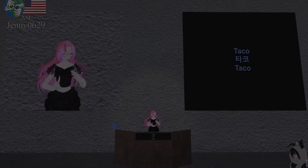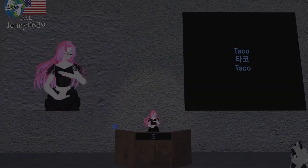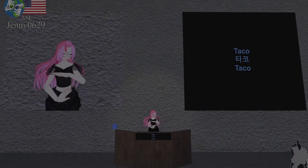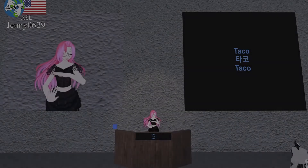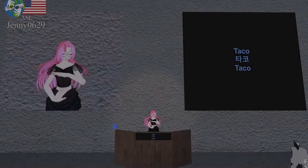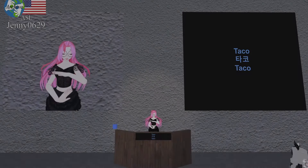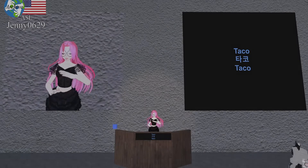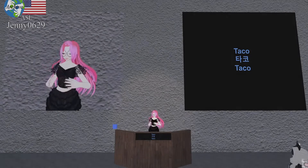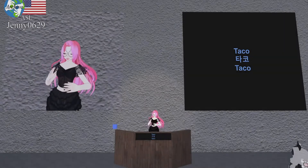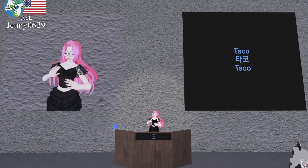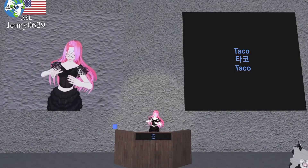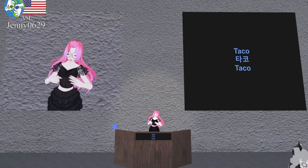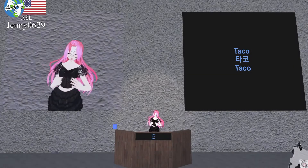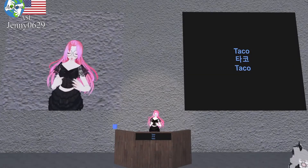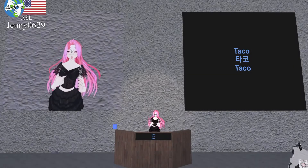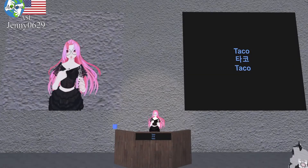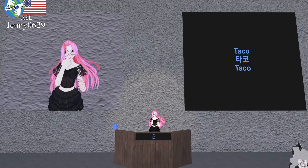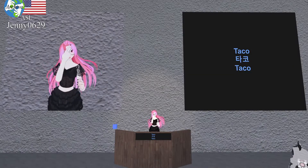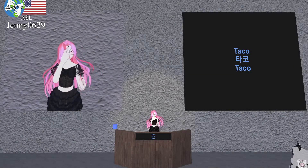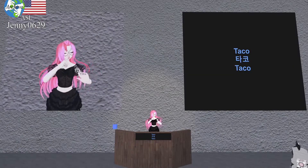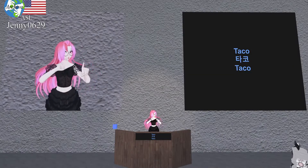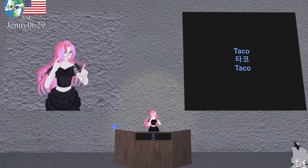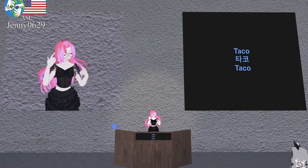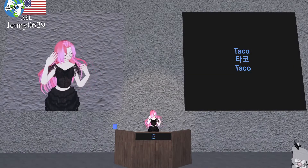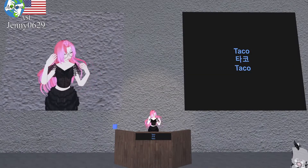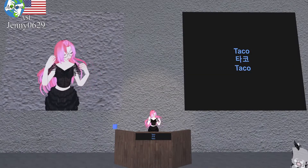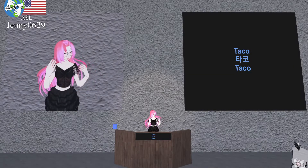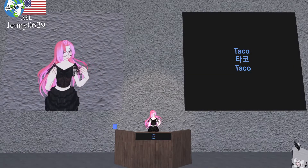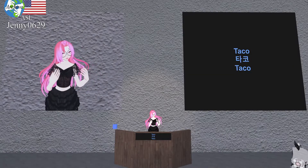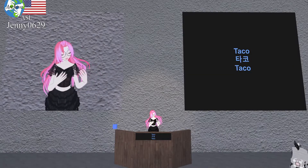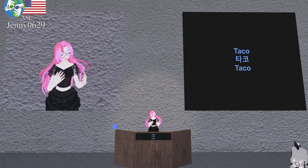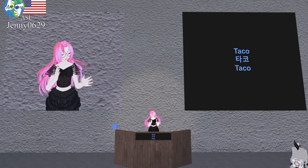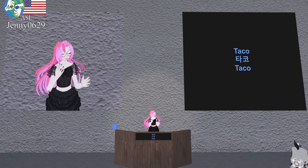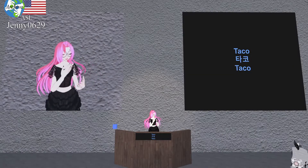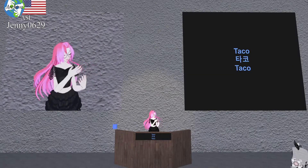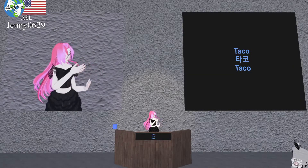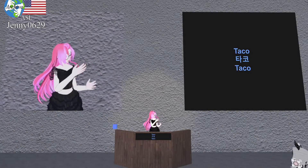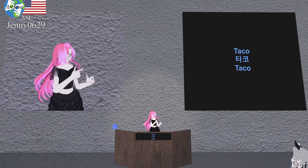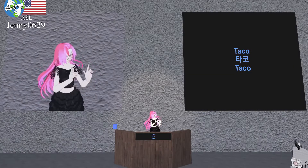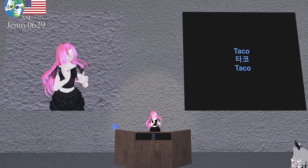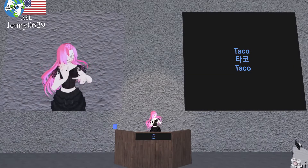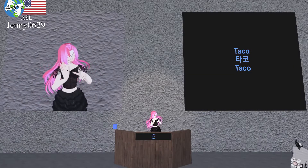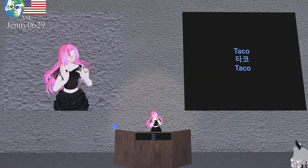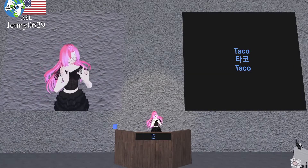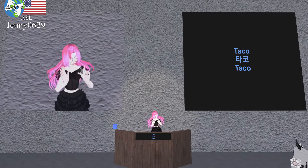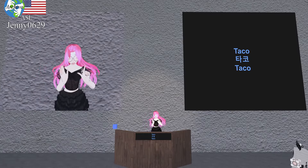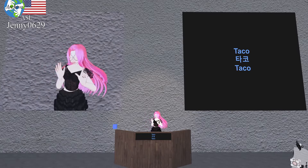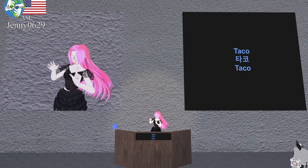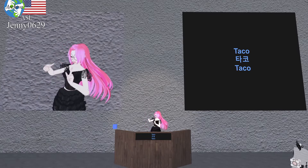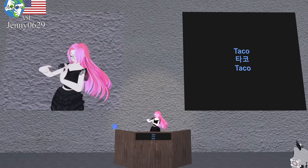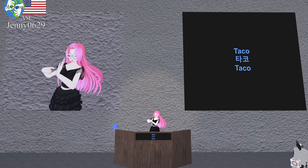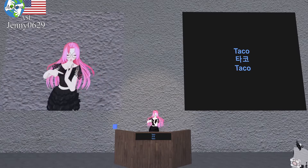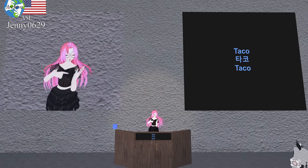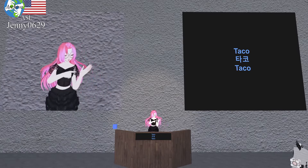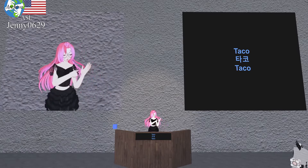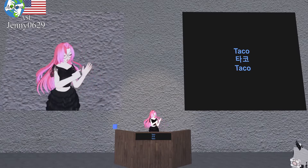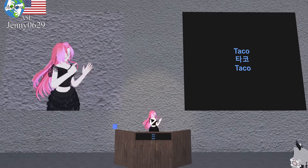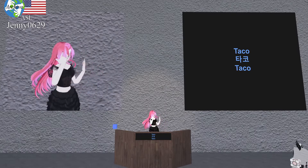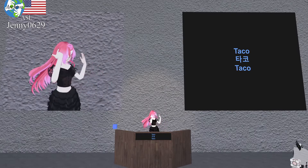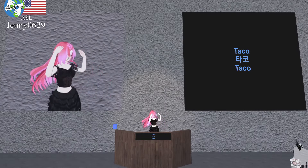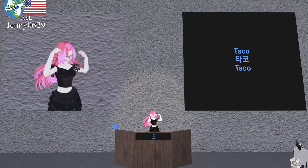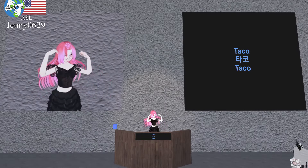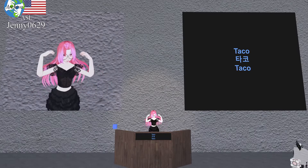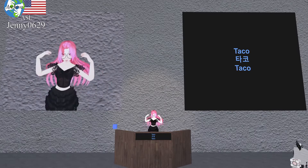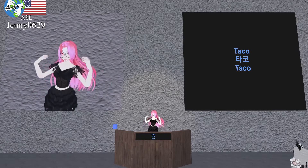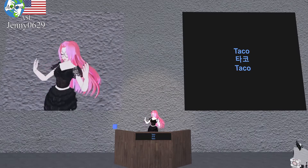are going to start with kind of those basics, beginner stuff. And if you already know that, then this will be great for you because it's going to be a review. And you guys got to show